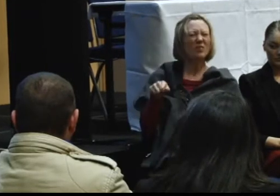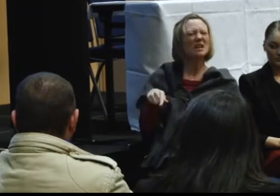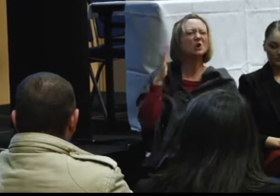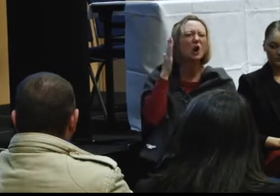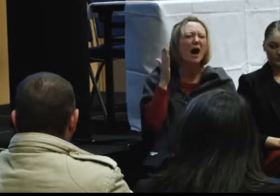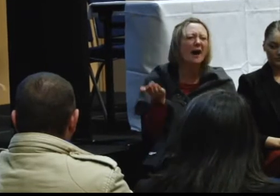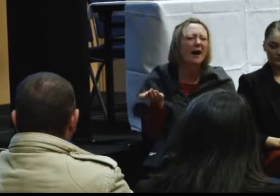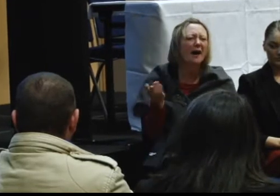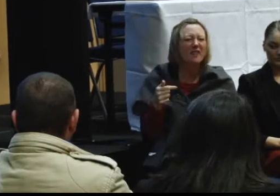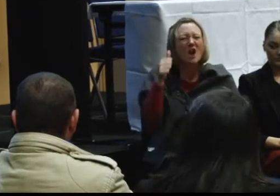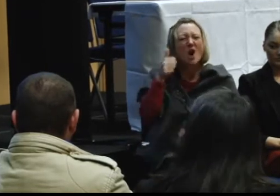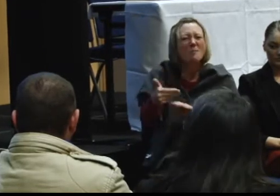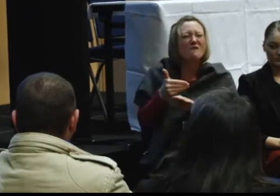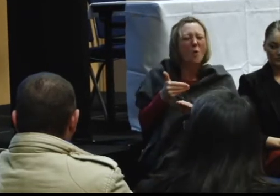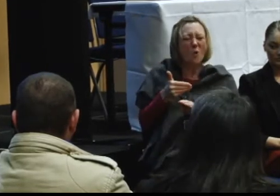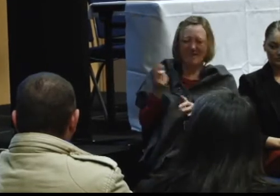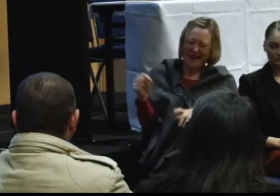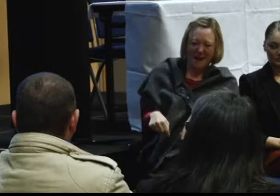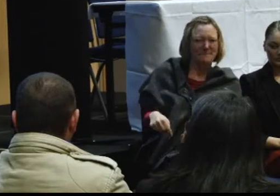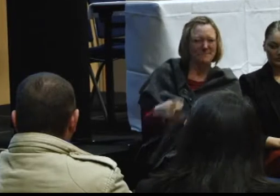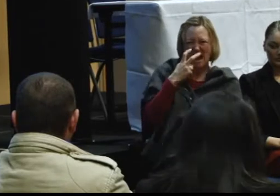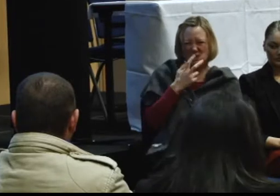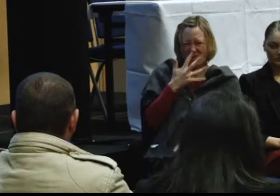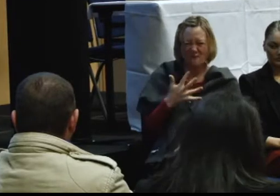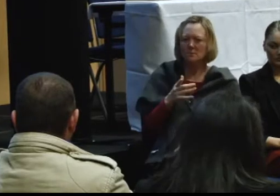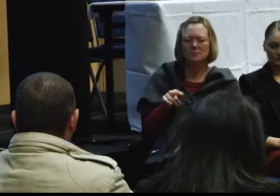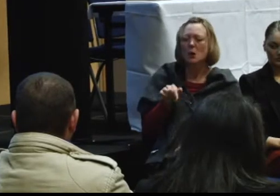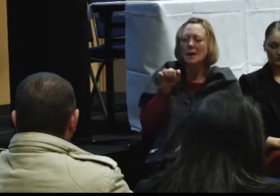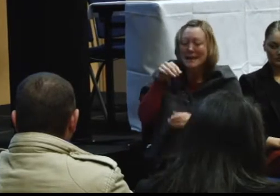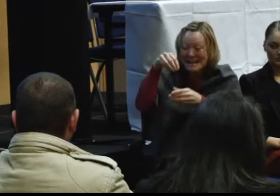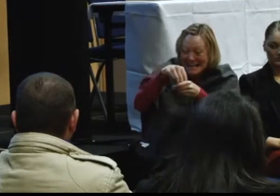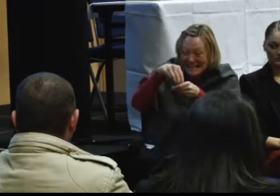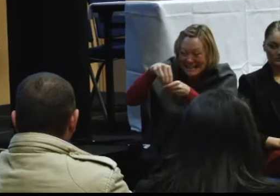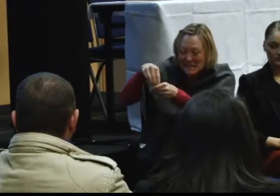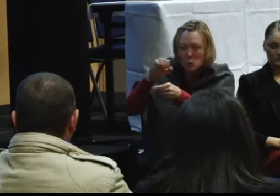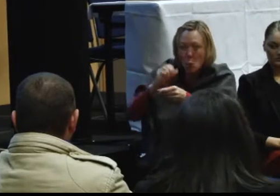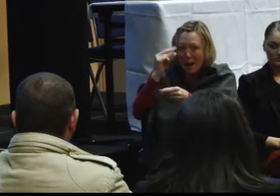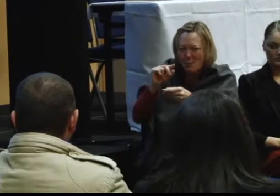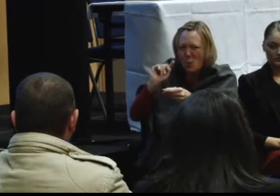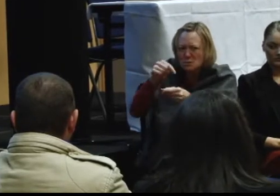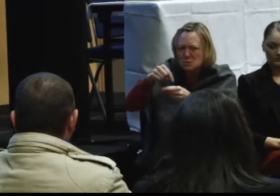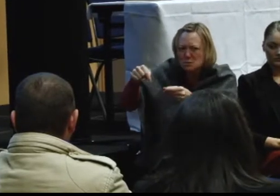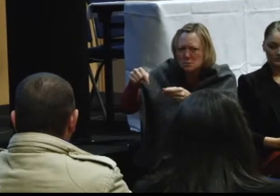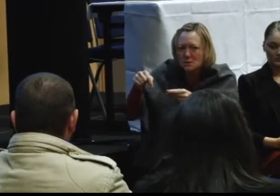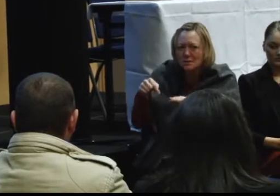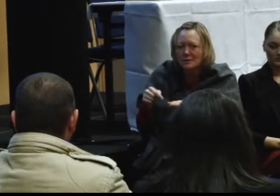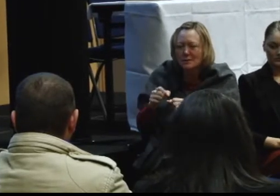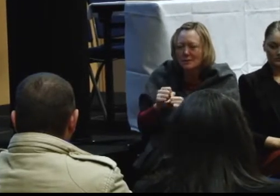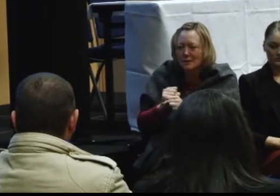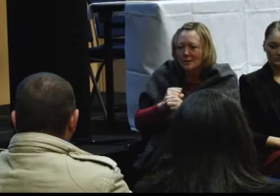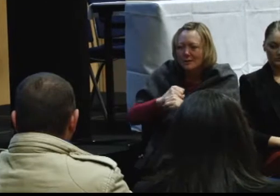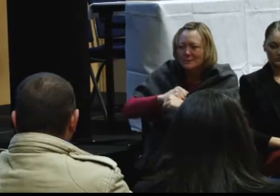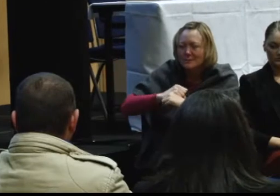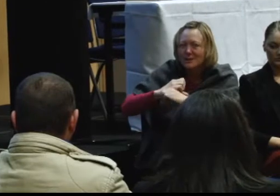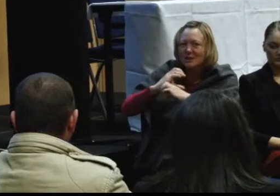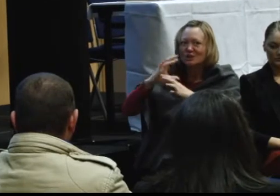age five. So something slightly different was, what's in your name? And all of a sudden, you get this wonderful big picture as to